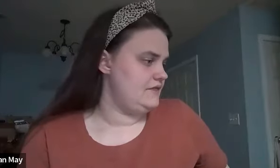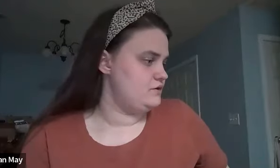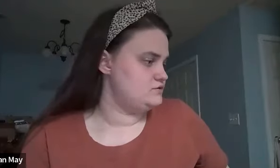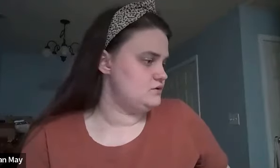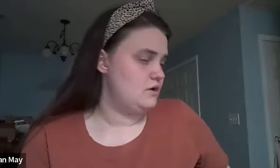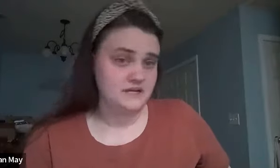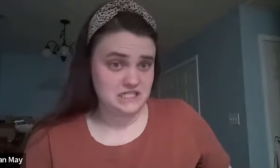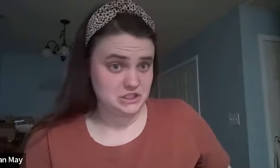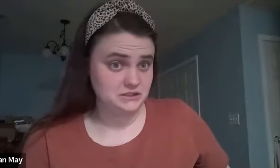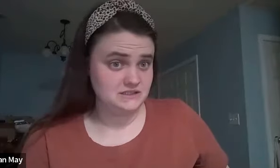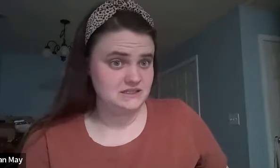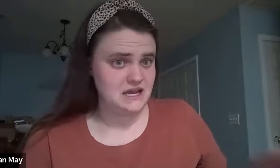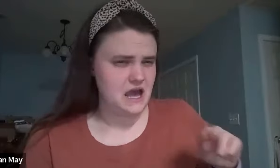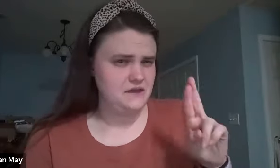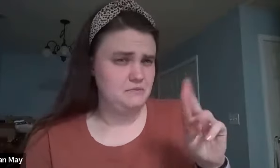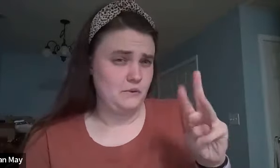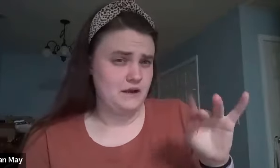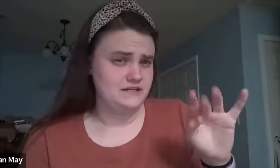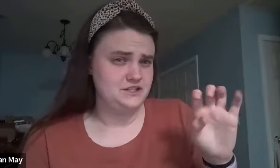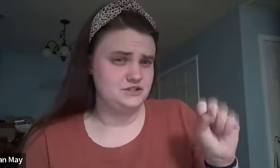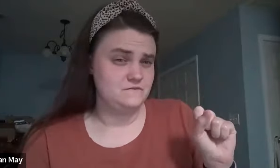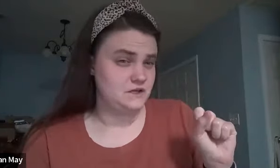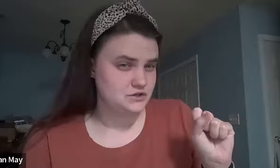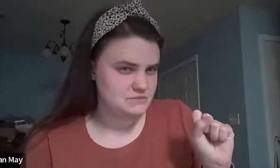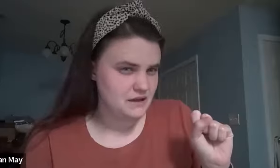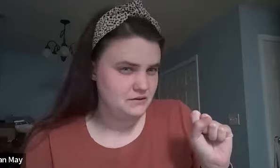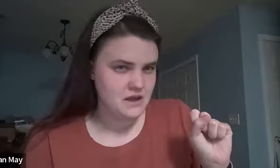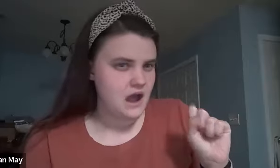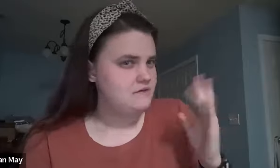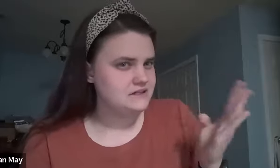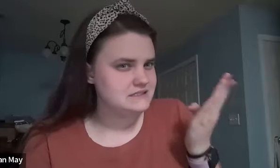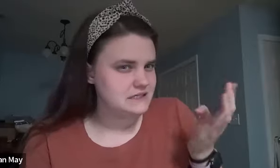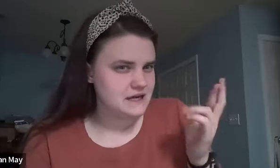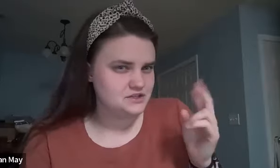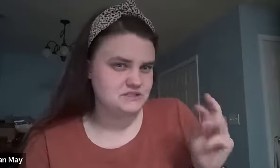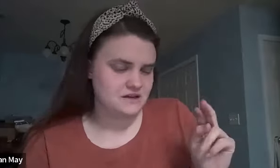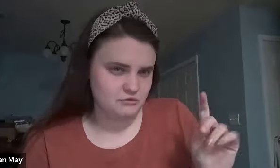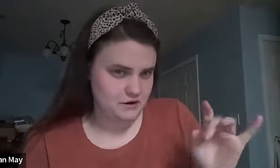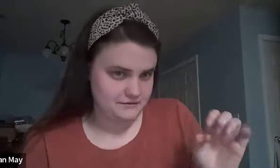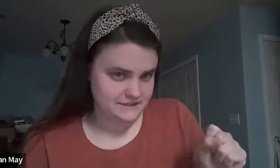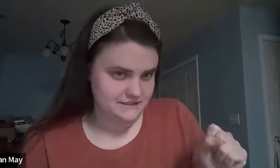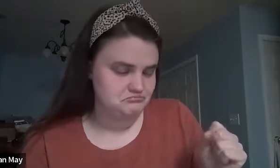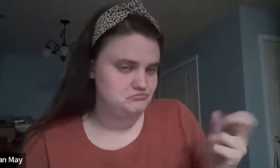And those are all my desserts. I think brownies you just finger spell. I've not seen an actual sign for brownies.